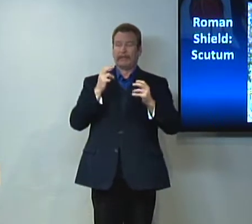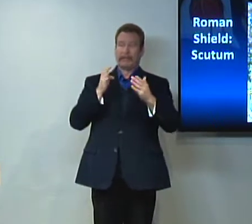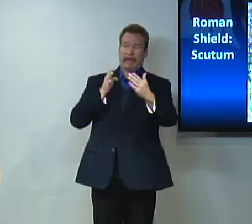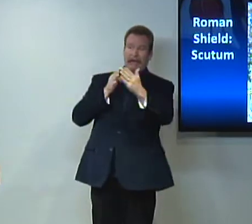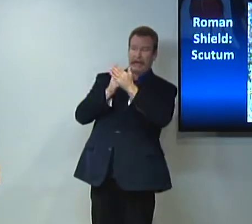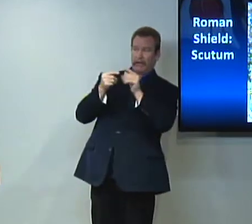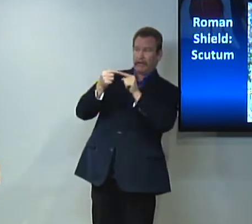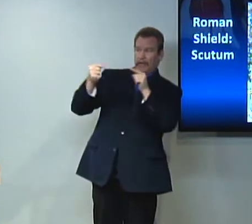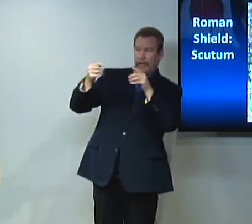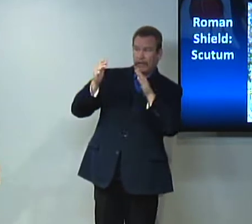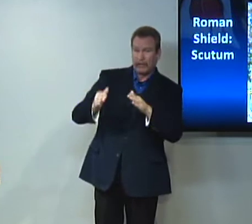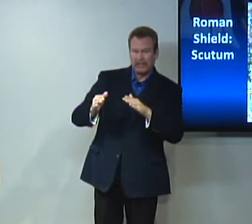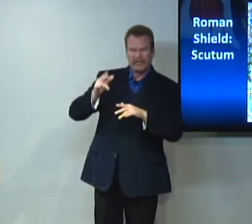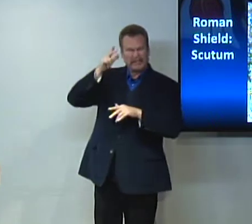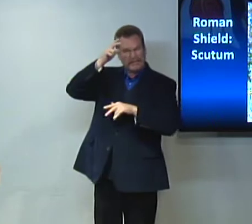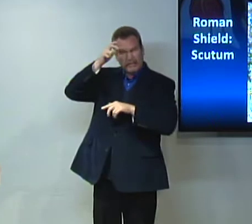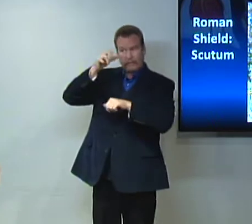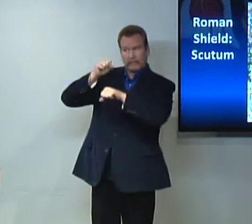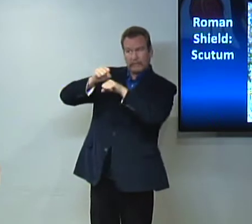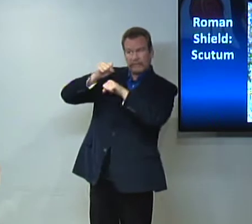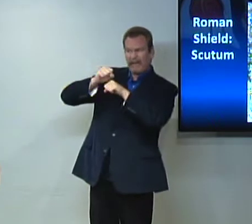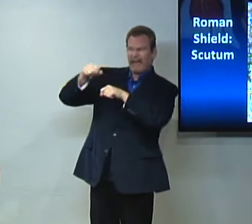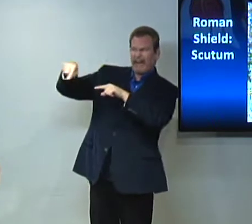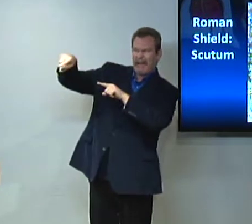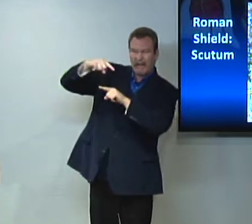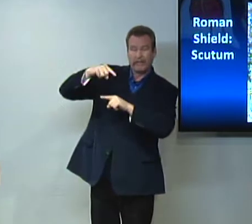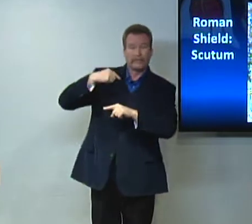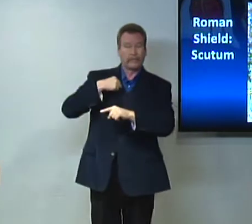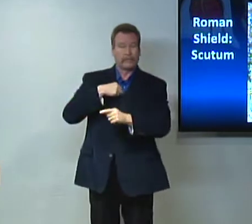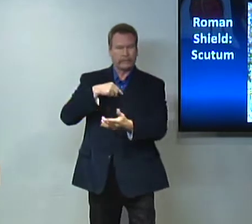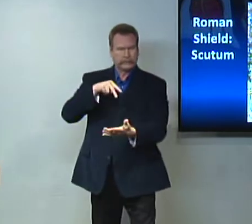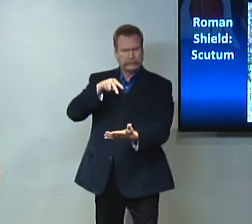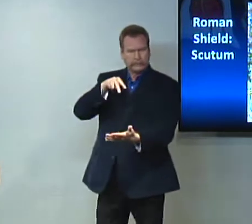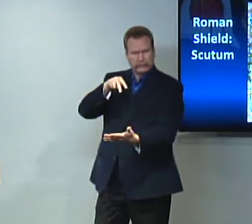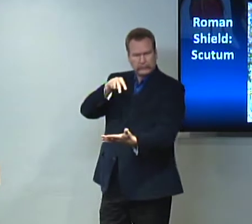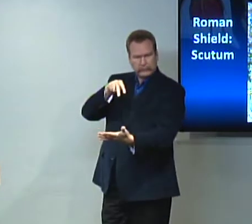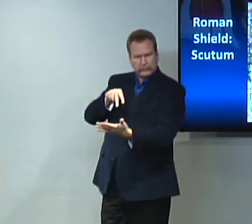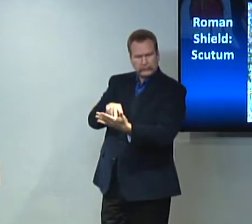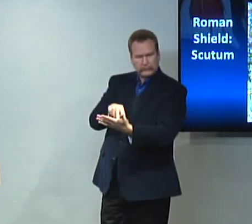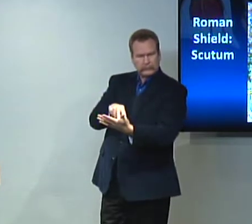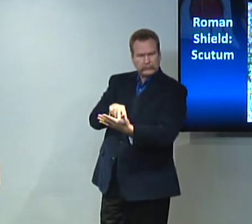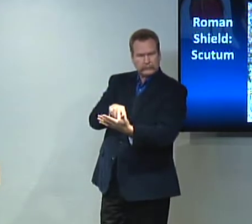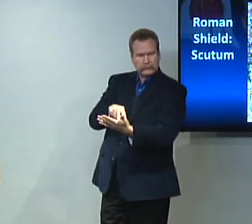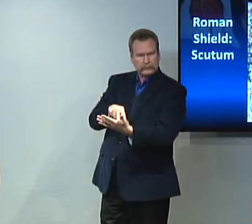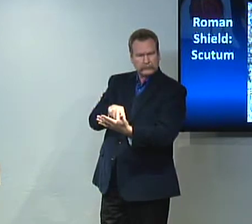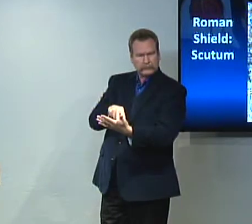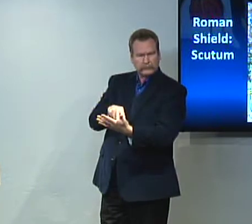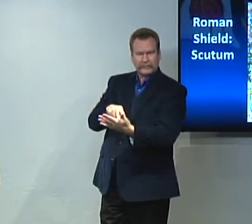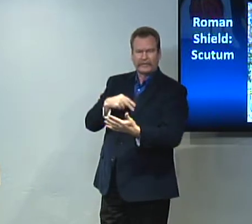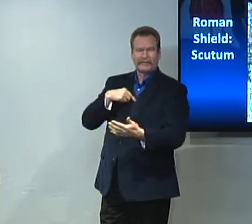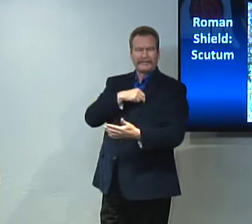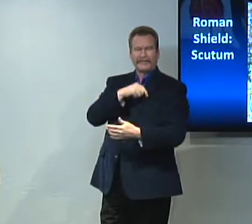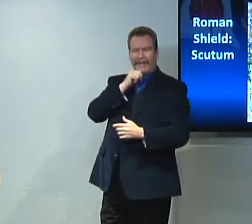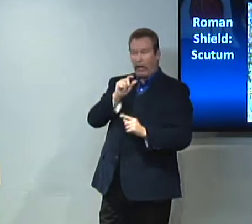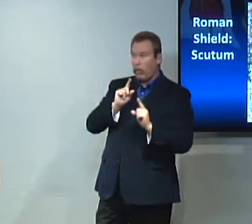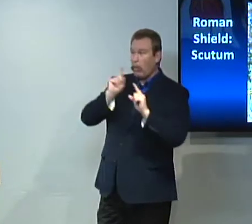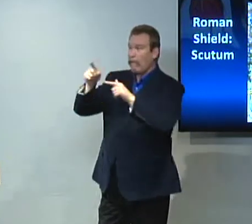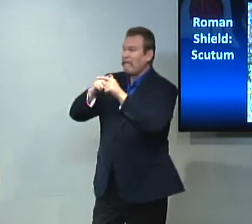as well, we are fighting our enemy, the devil. And Paul reminds Christians to stand